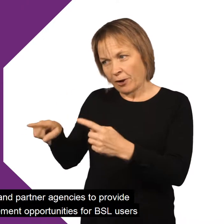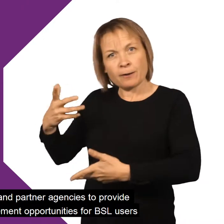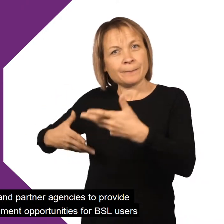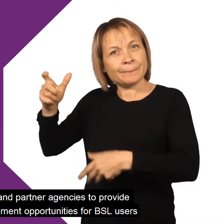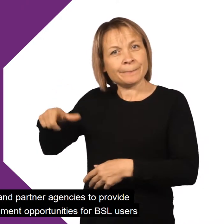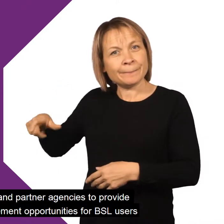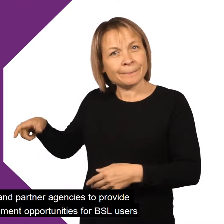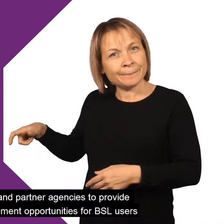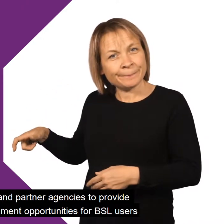BSL users